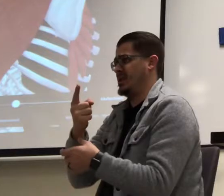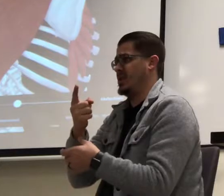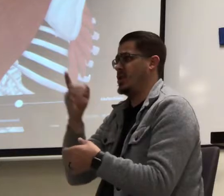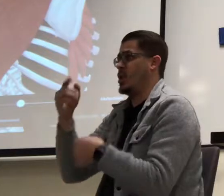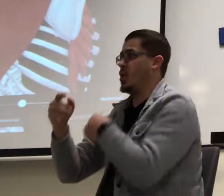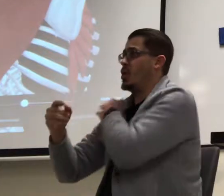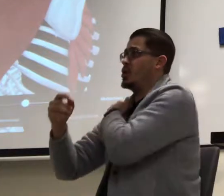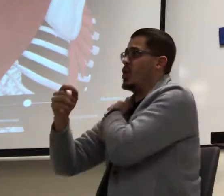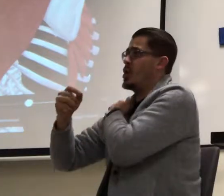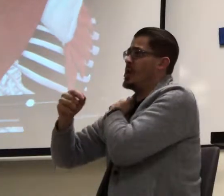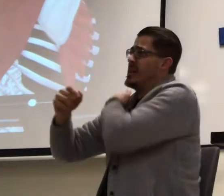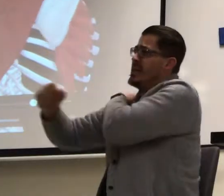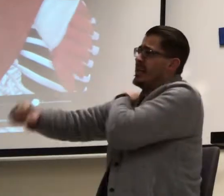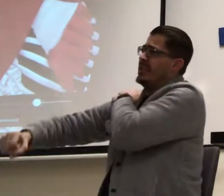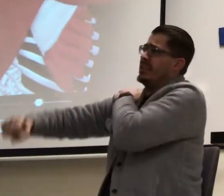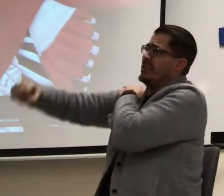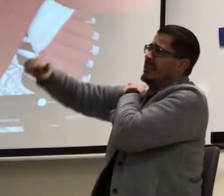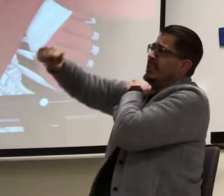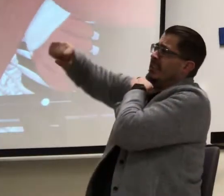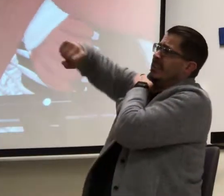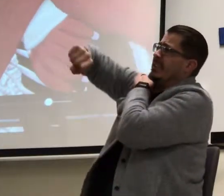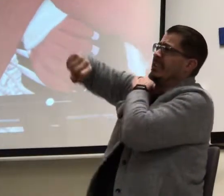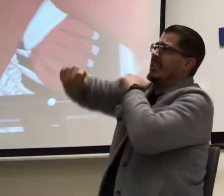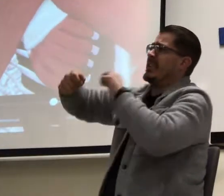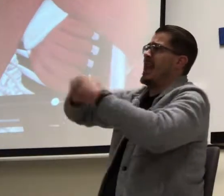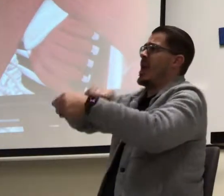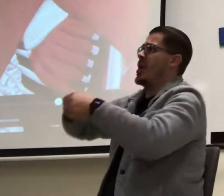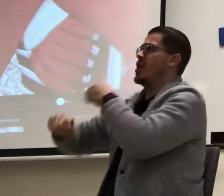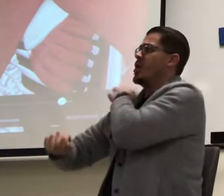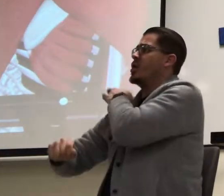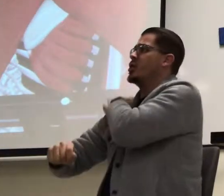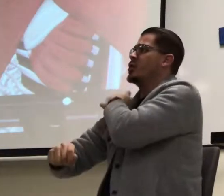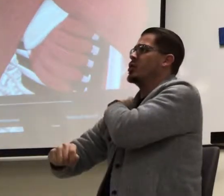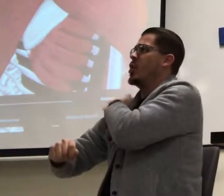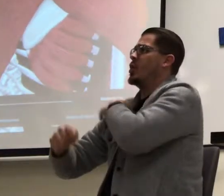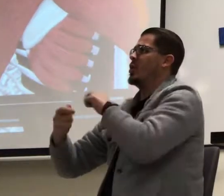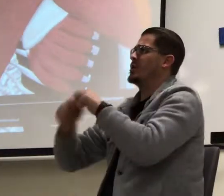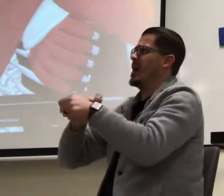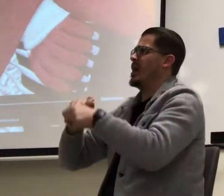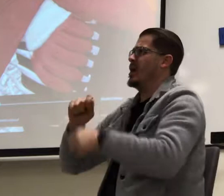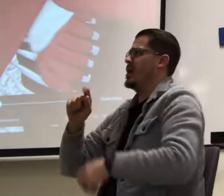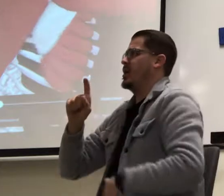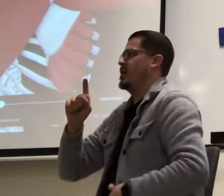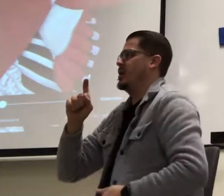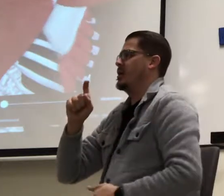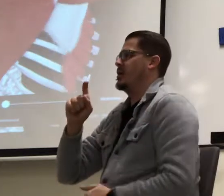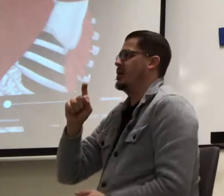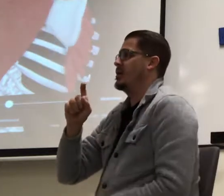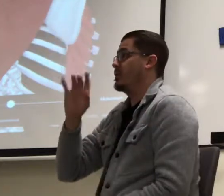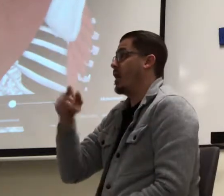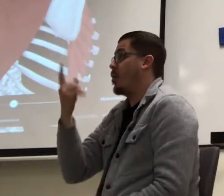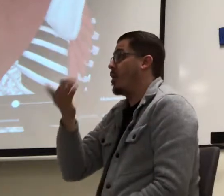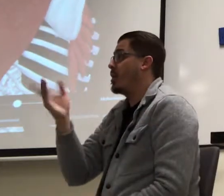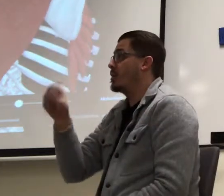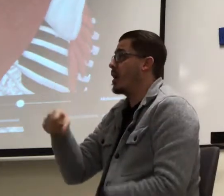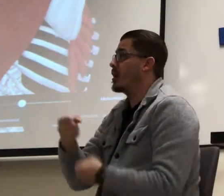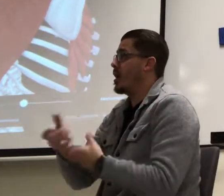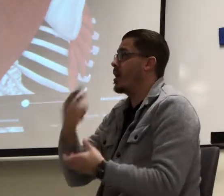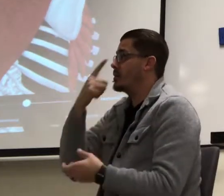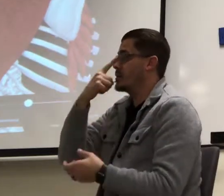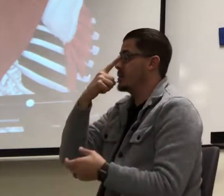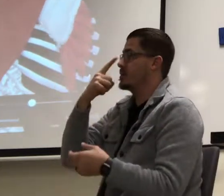causes your shoulder to tear? Like Causes what to tear? your shoulder to tear? Yeah, that's one of the things. Like